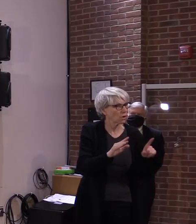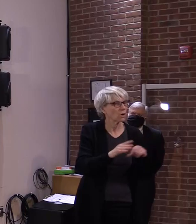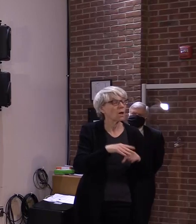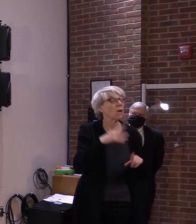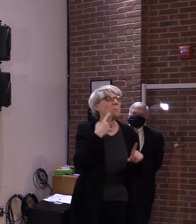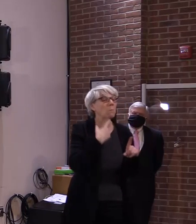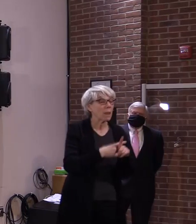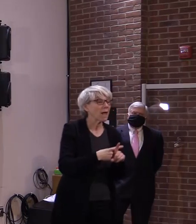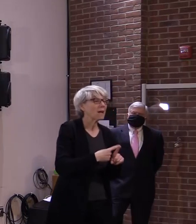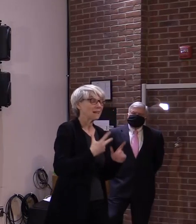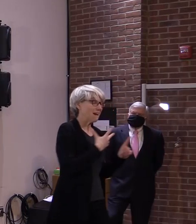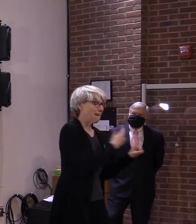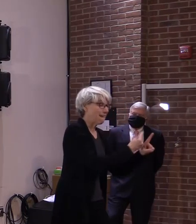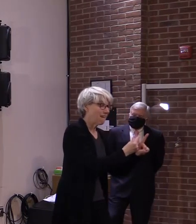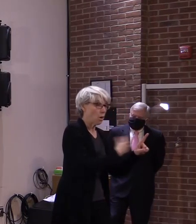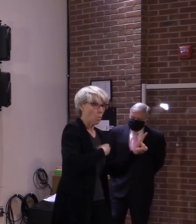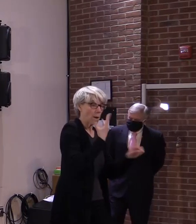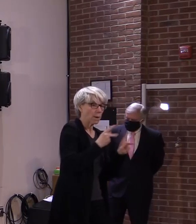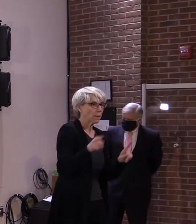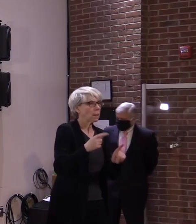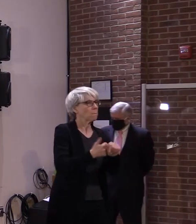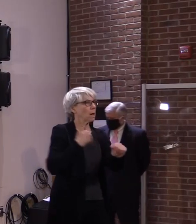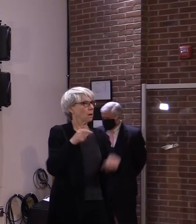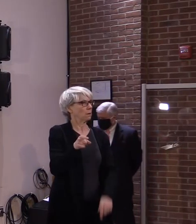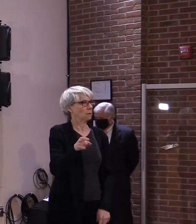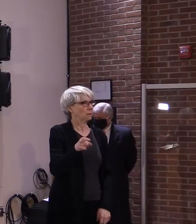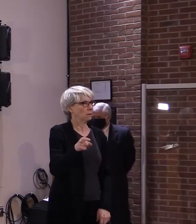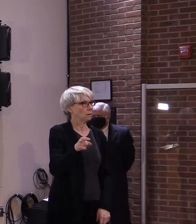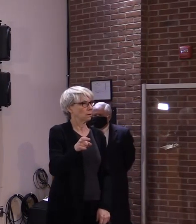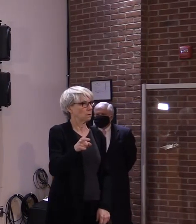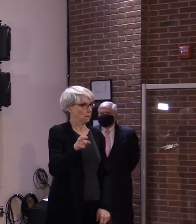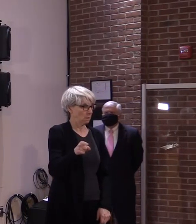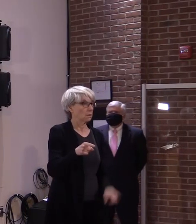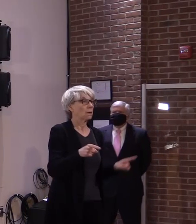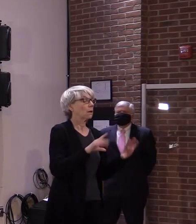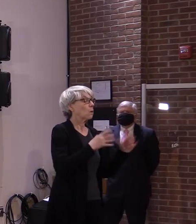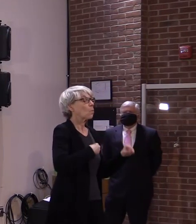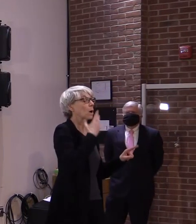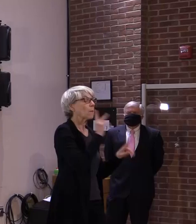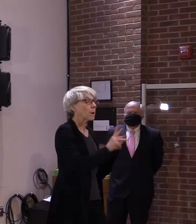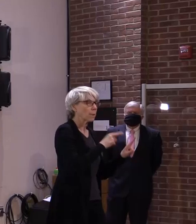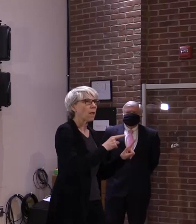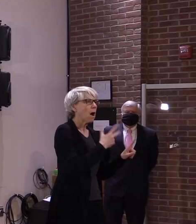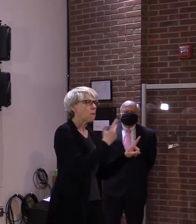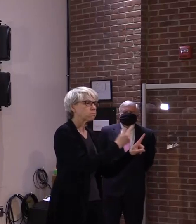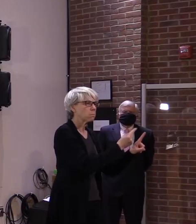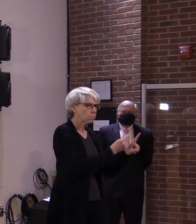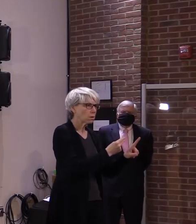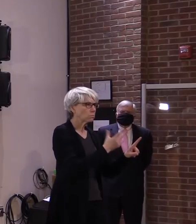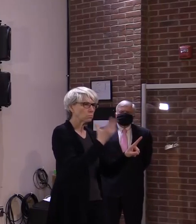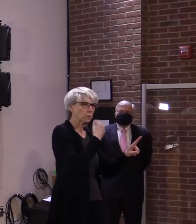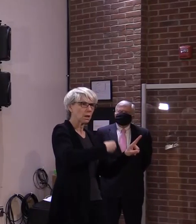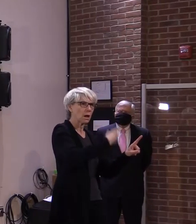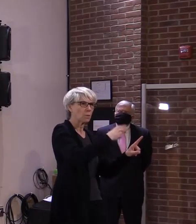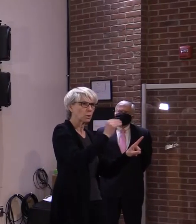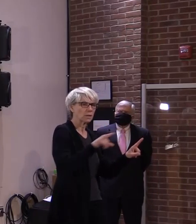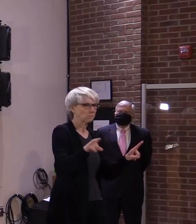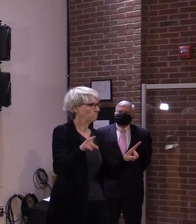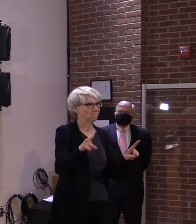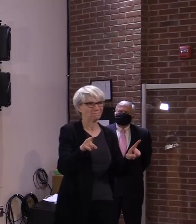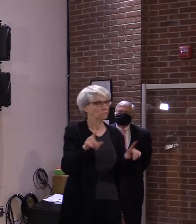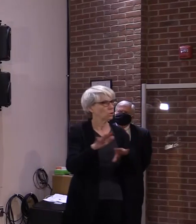vaccination efforts. Thus far, the pace of vaccination for BIPOC continues to lag significantly